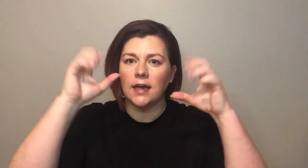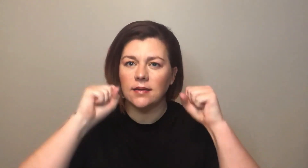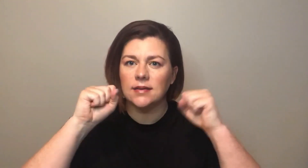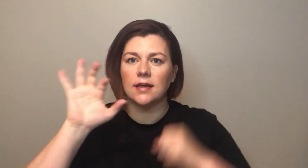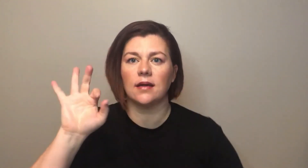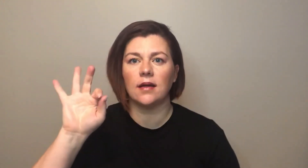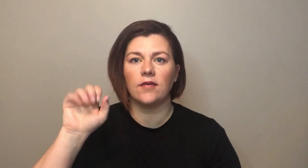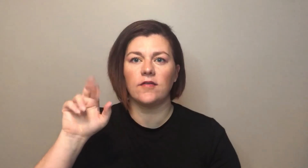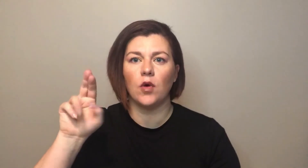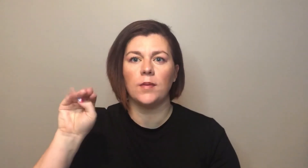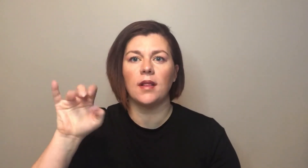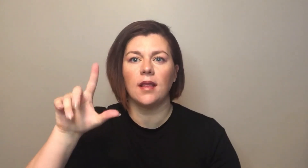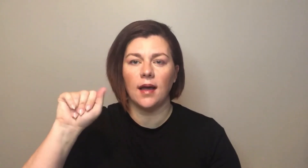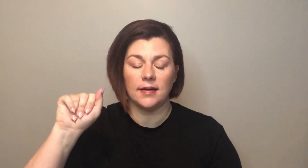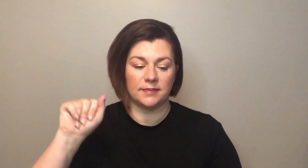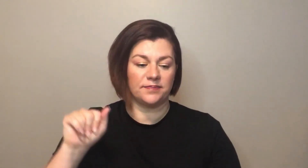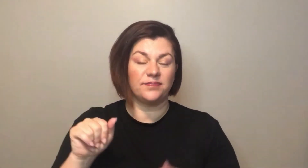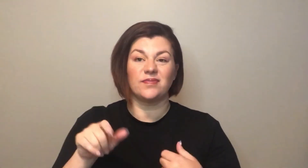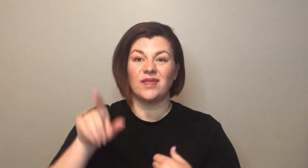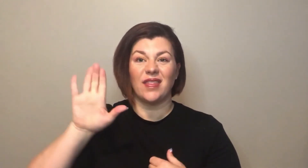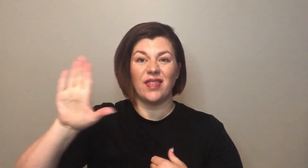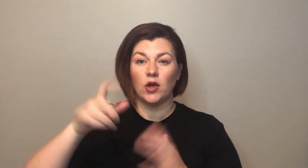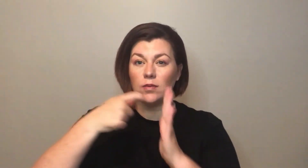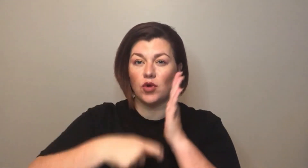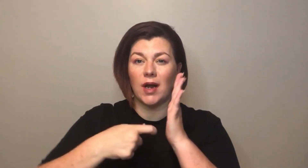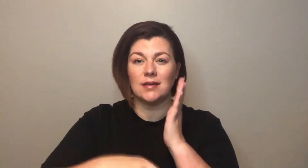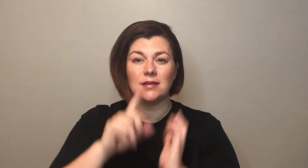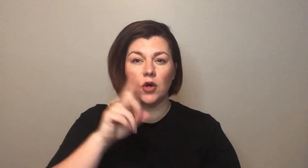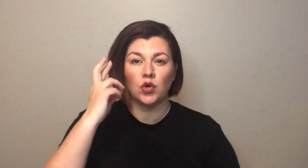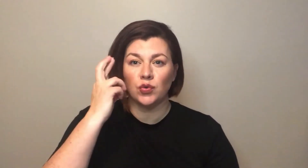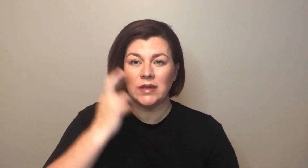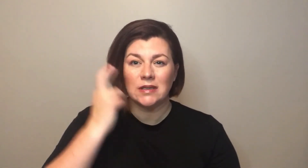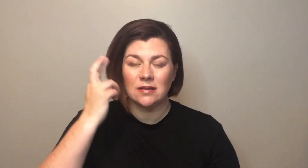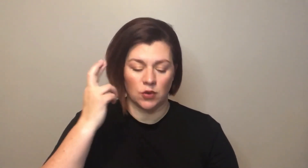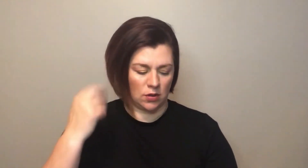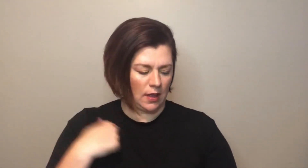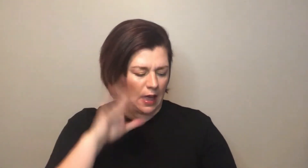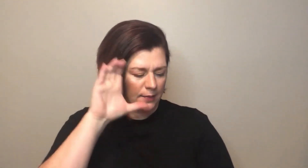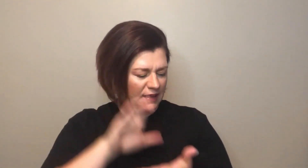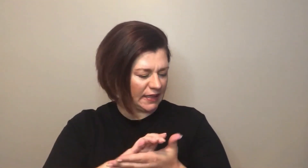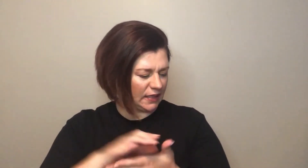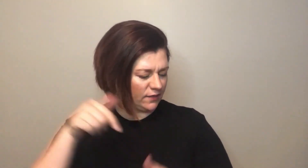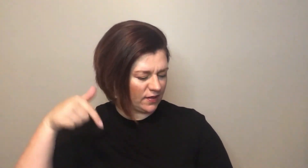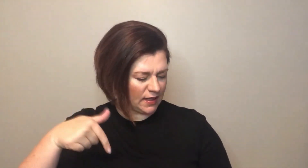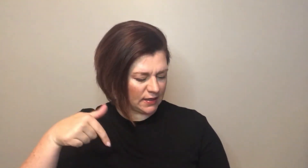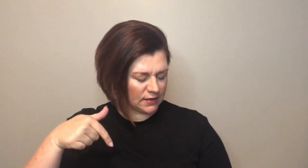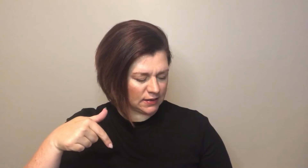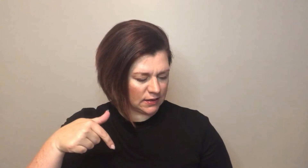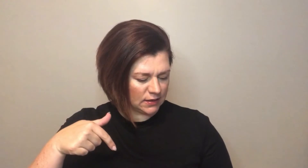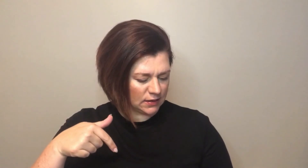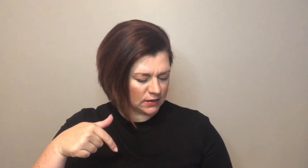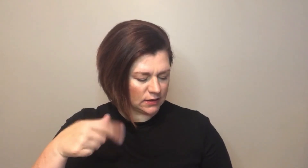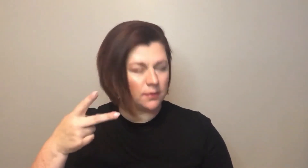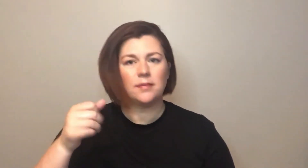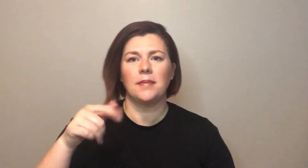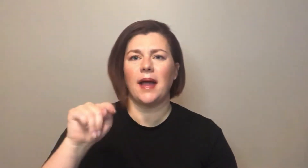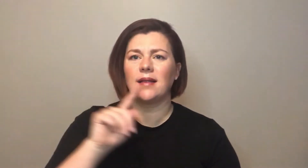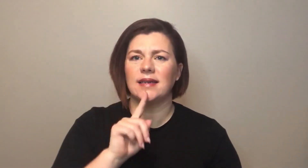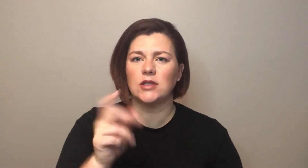again, has such an incredible formula. Their prices are super reasonable. I think that this one,